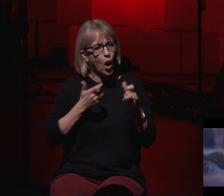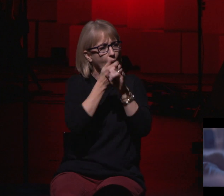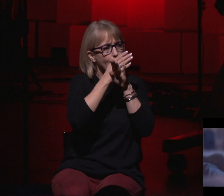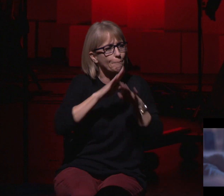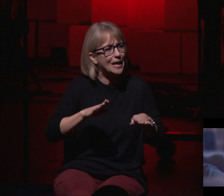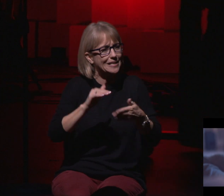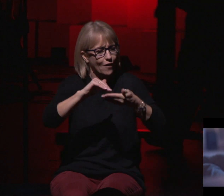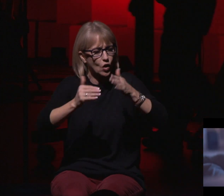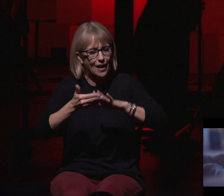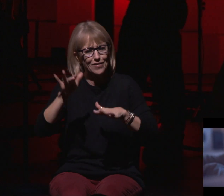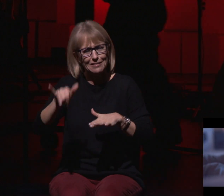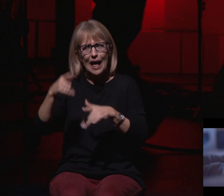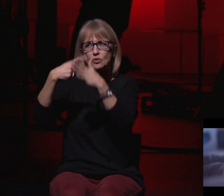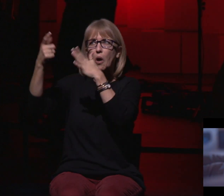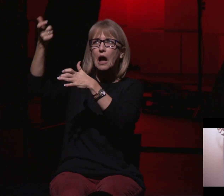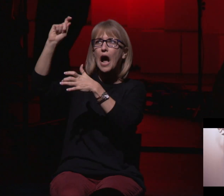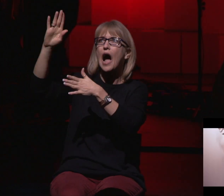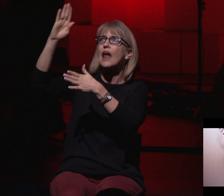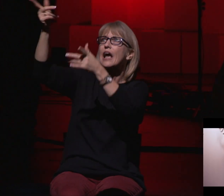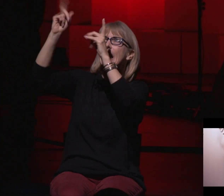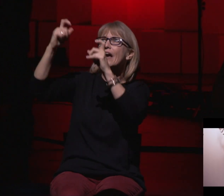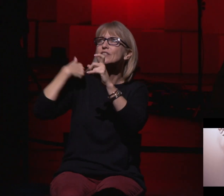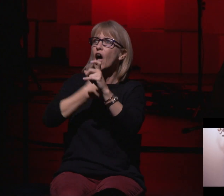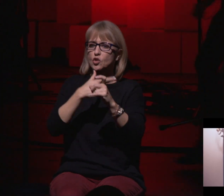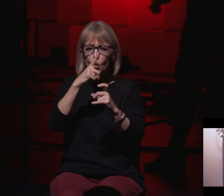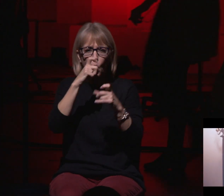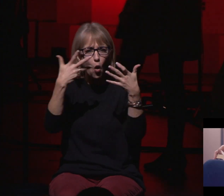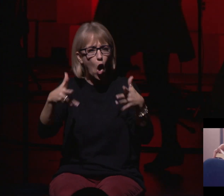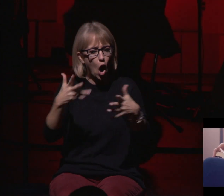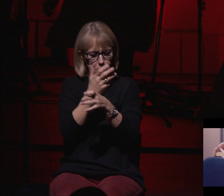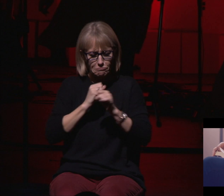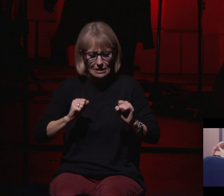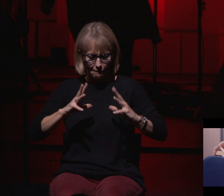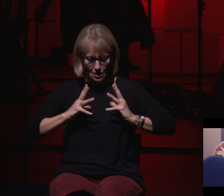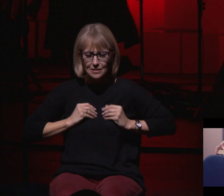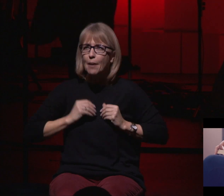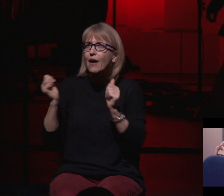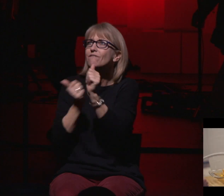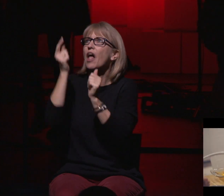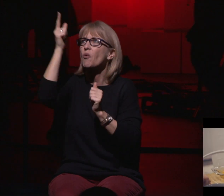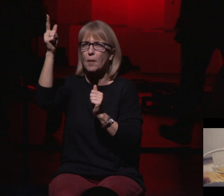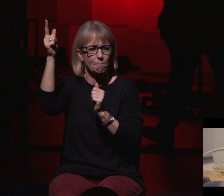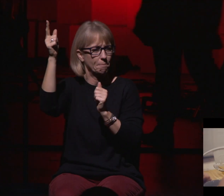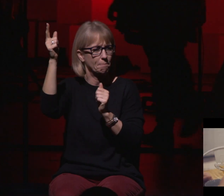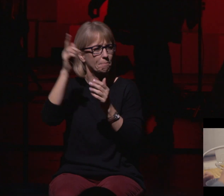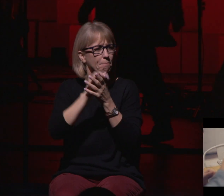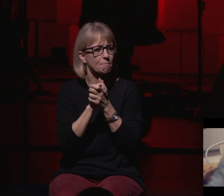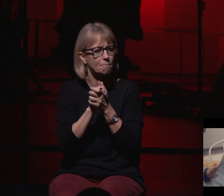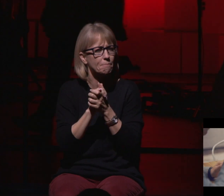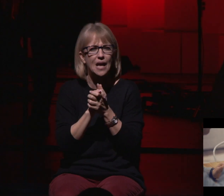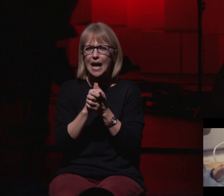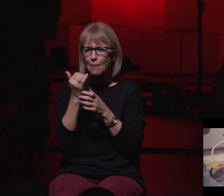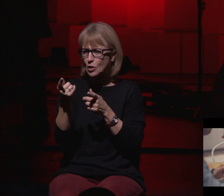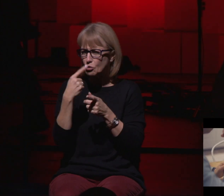These are the gifts from God to all who have found Jesus and actively choose to follow Him. But